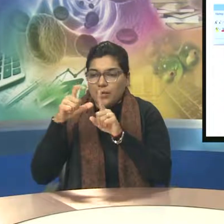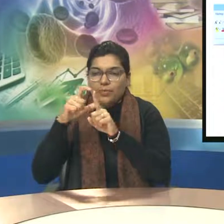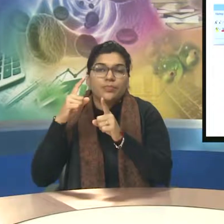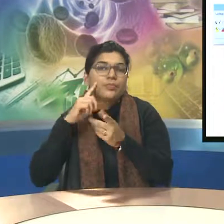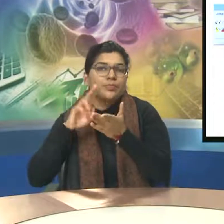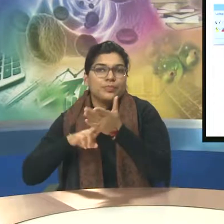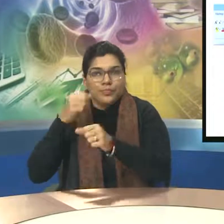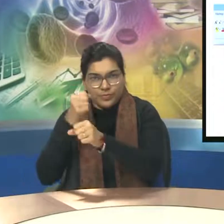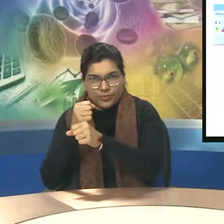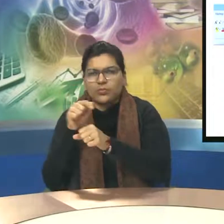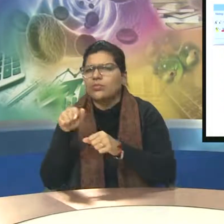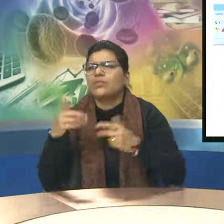shading.